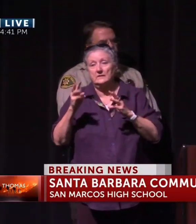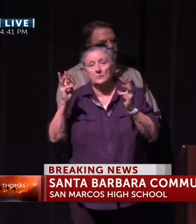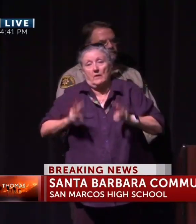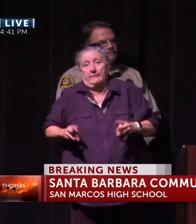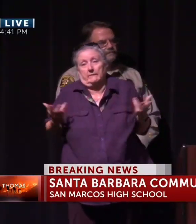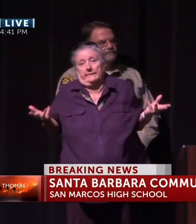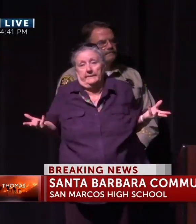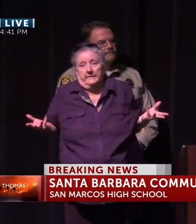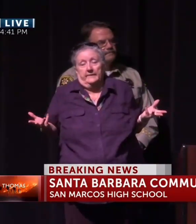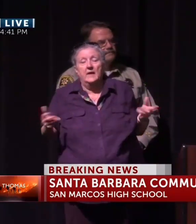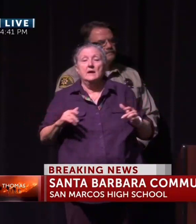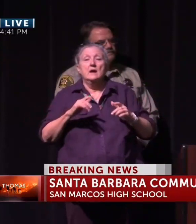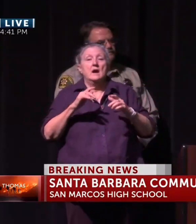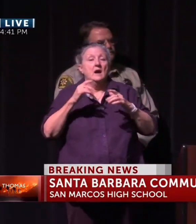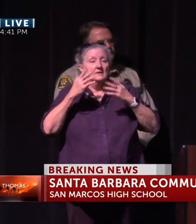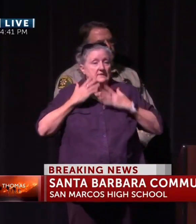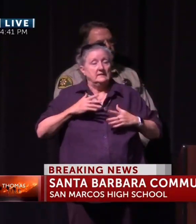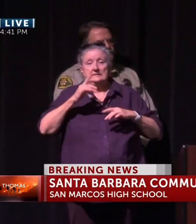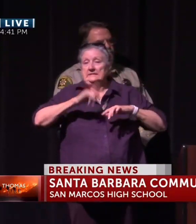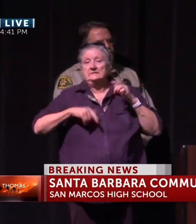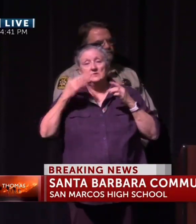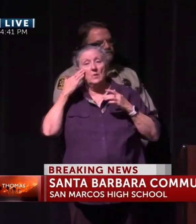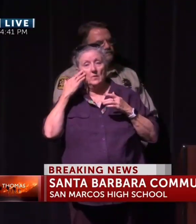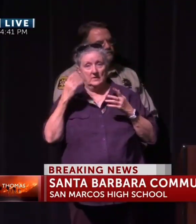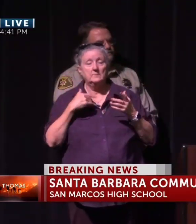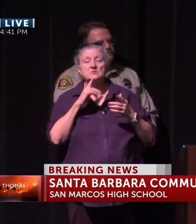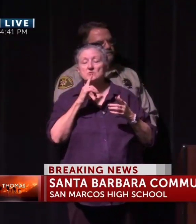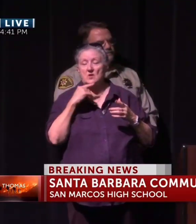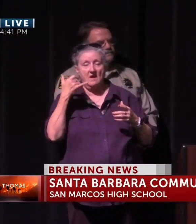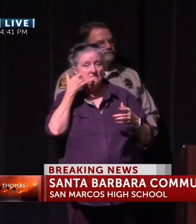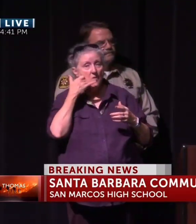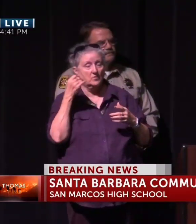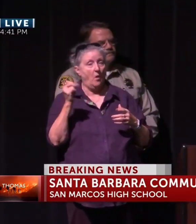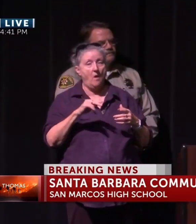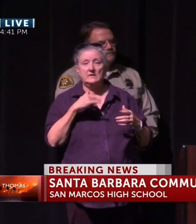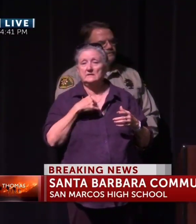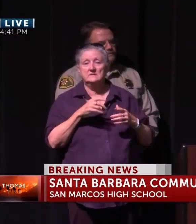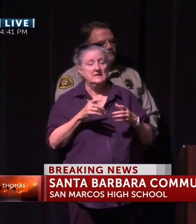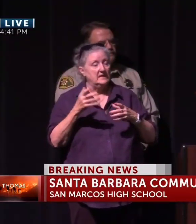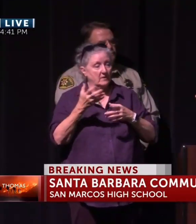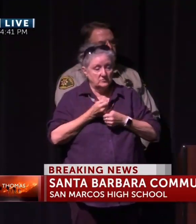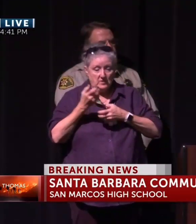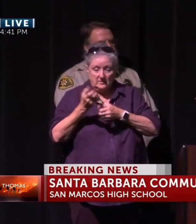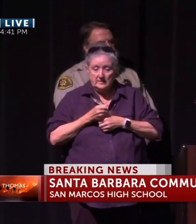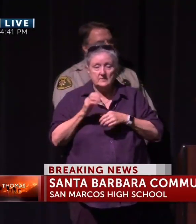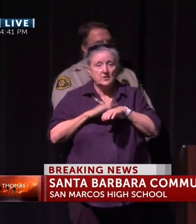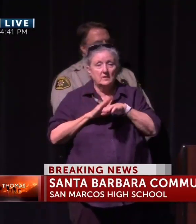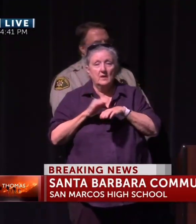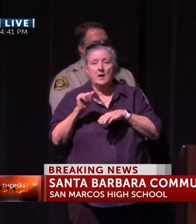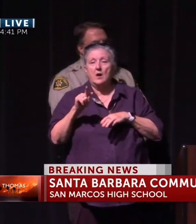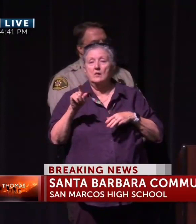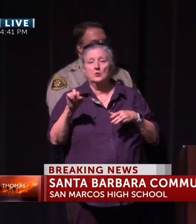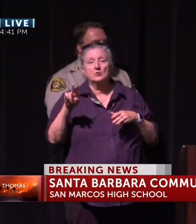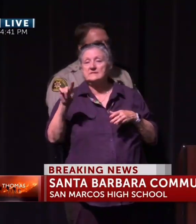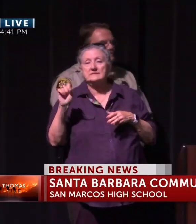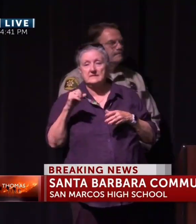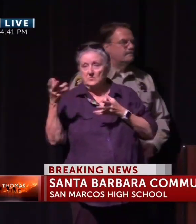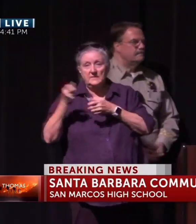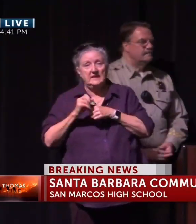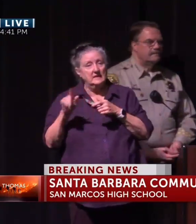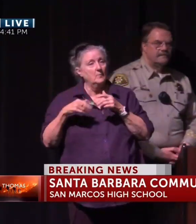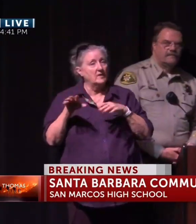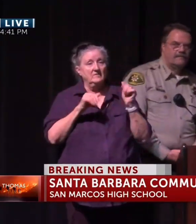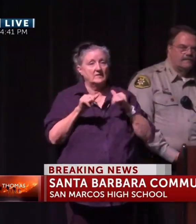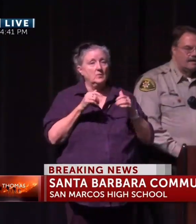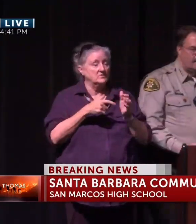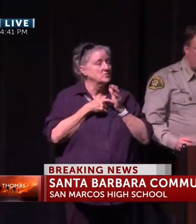weather, unfortunately. Make sure that you're got your phone on and charged, and that you're able to receive the alerts that you've been receiving about